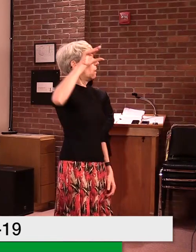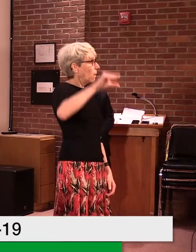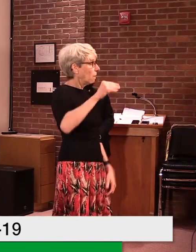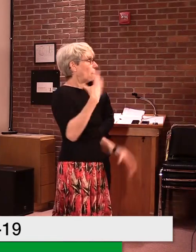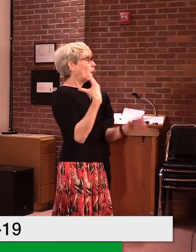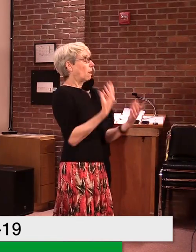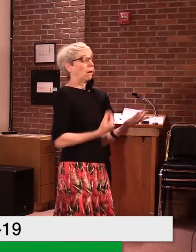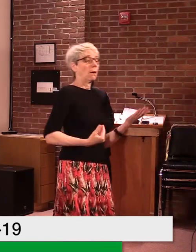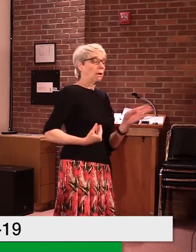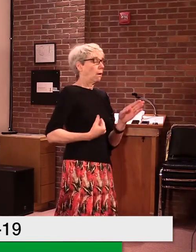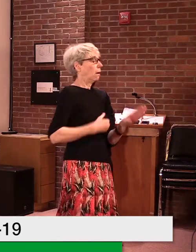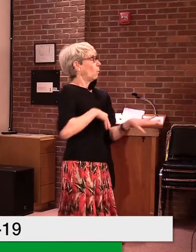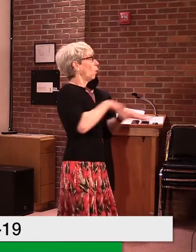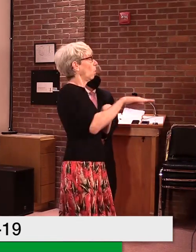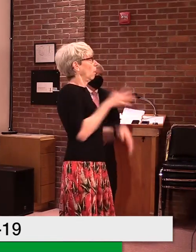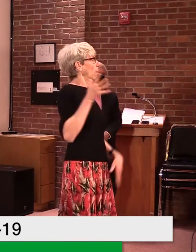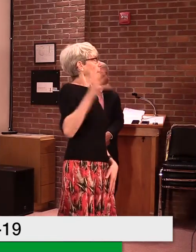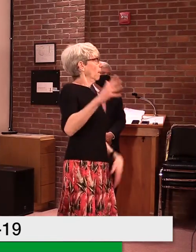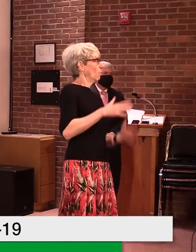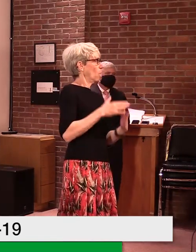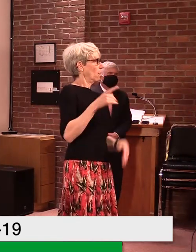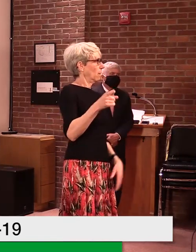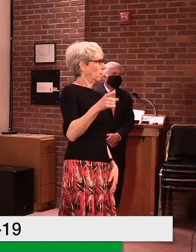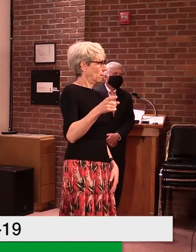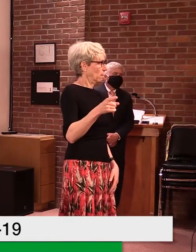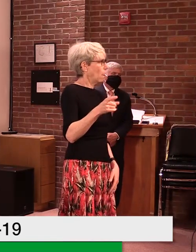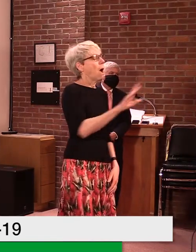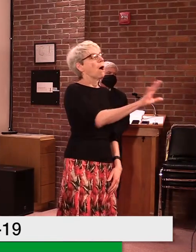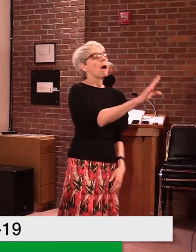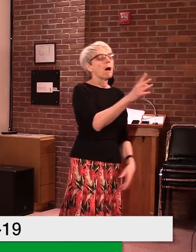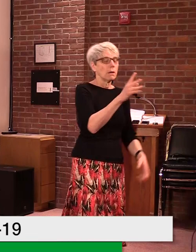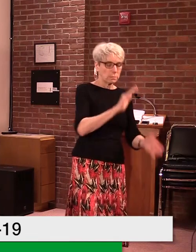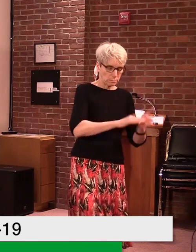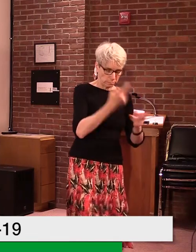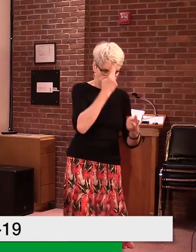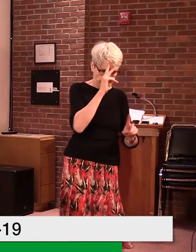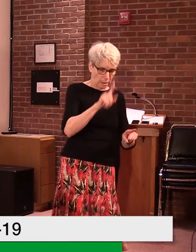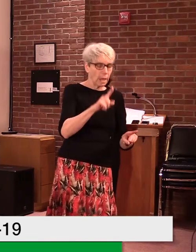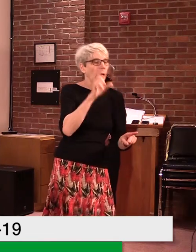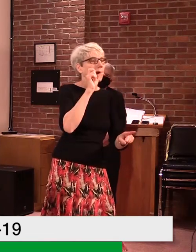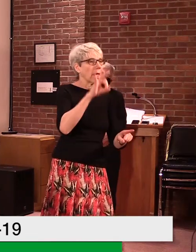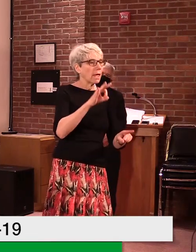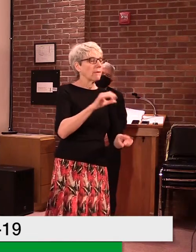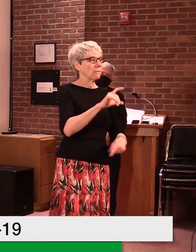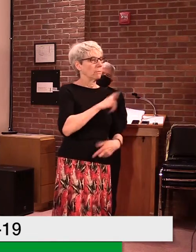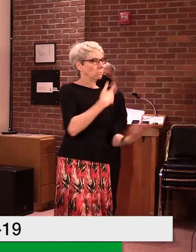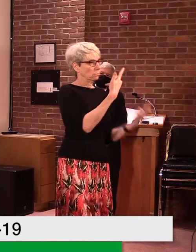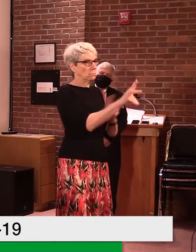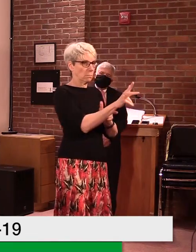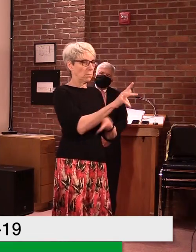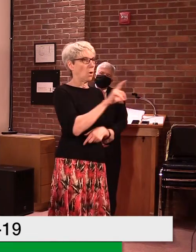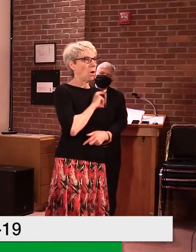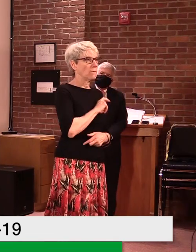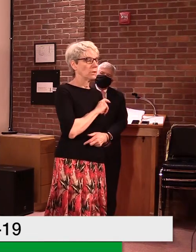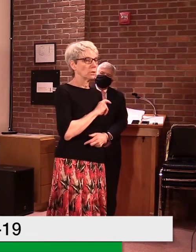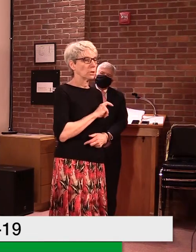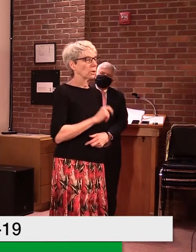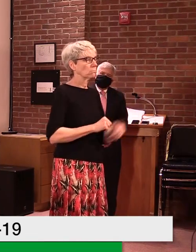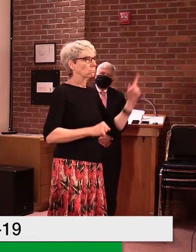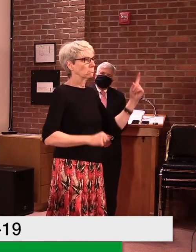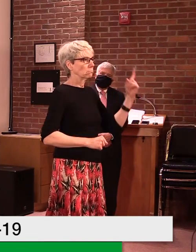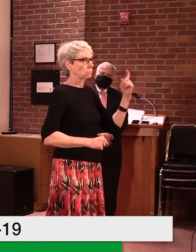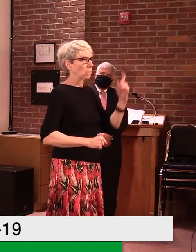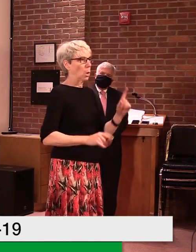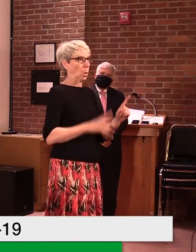driver's license that, you know, you kept your hands on the wheel until the officer approached the car. You know, you tried